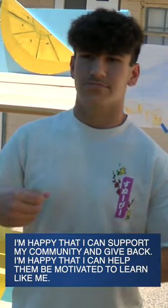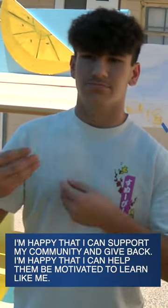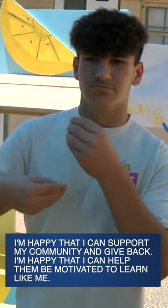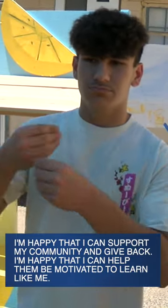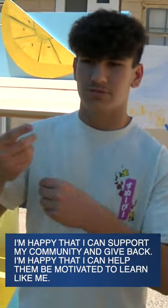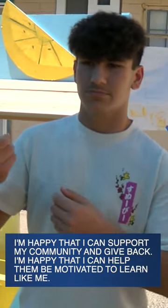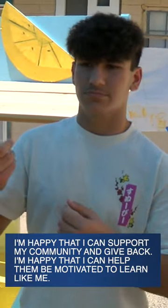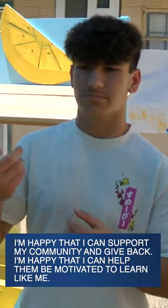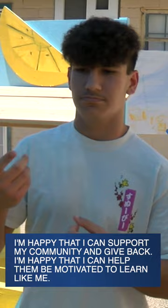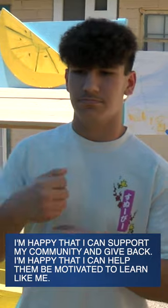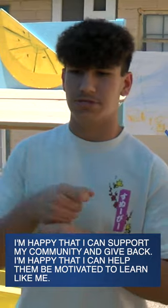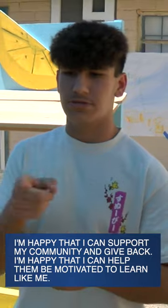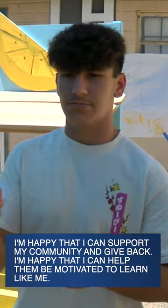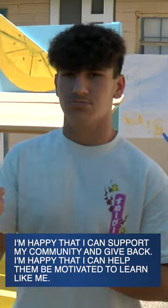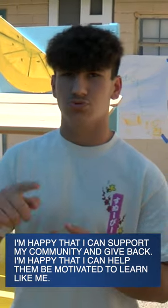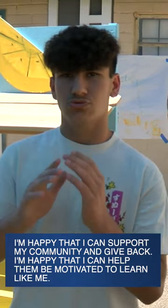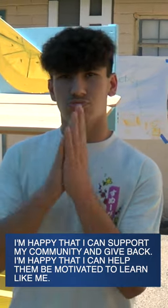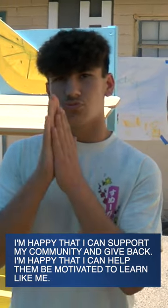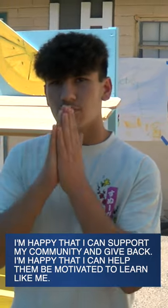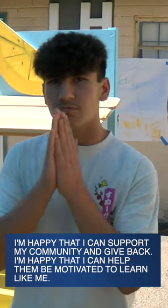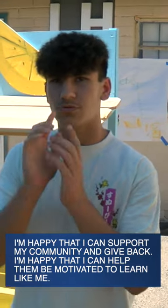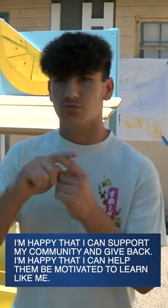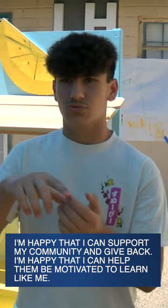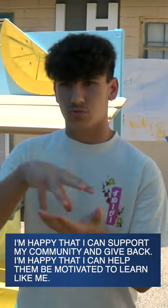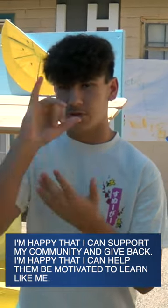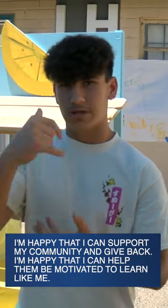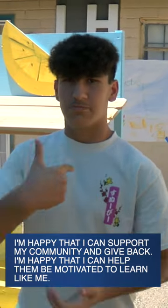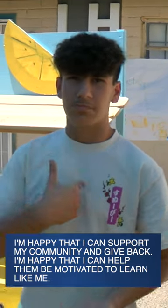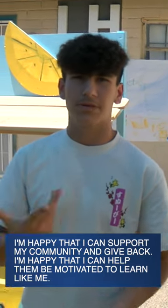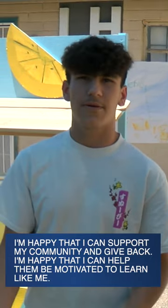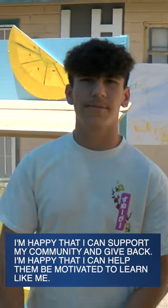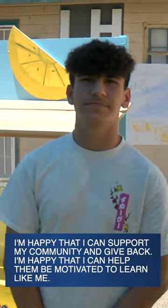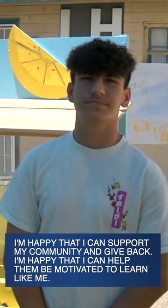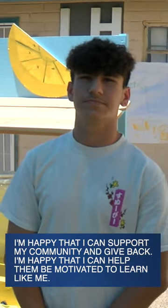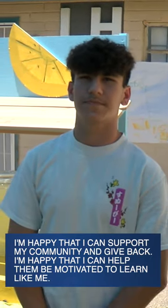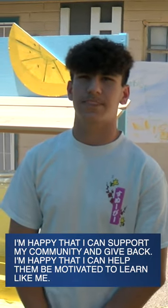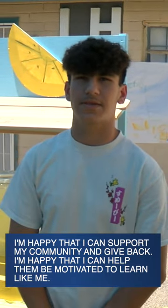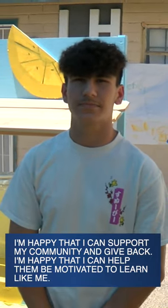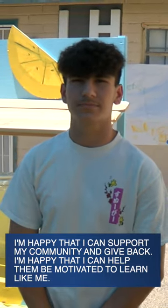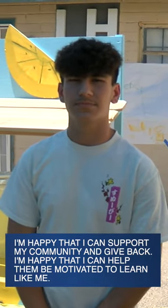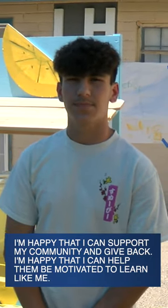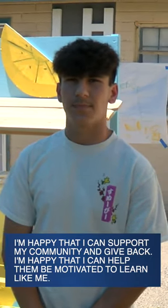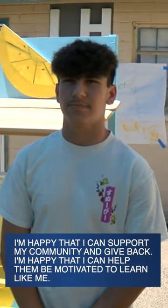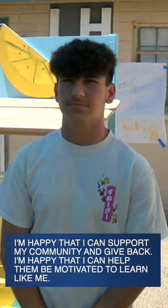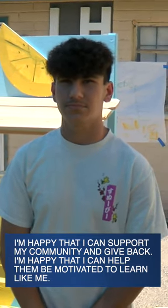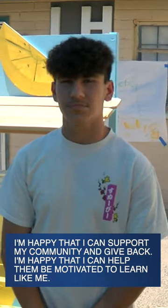community and give back. I'm happy that I can help them be motivated to learn like me.